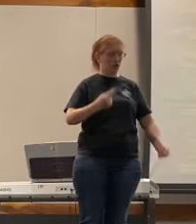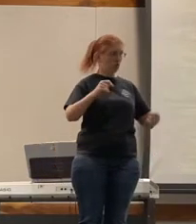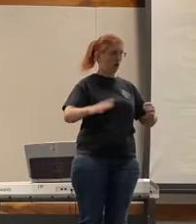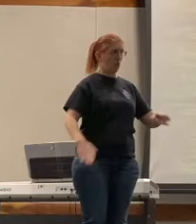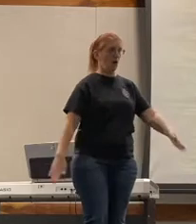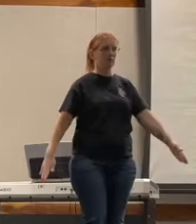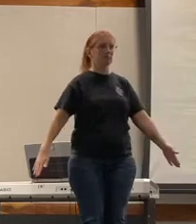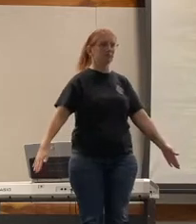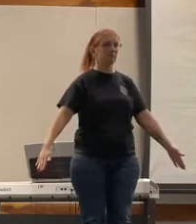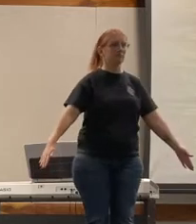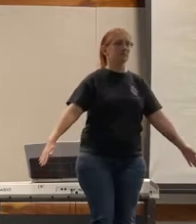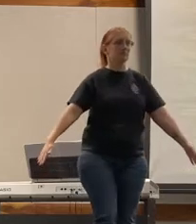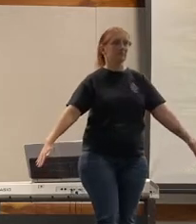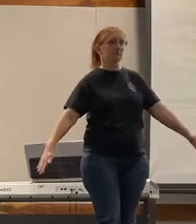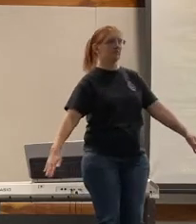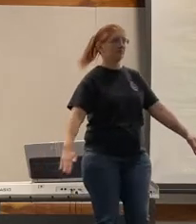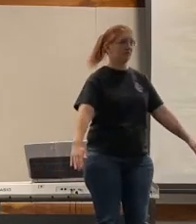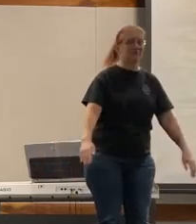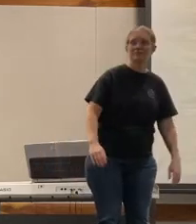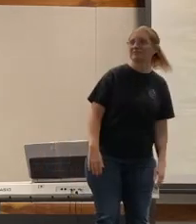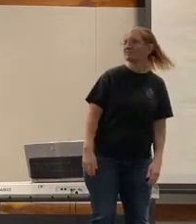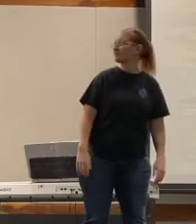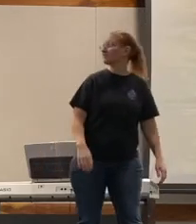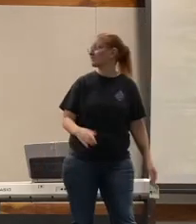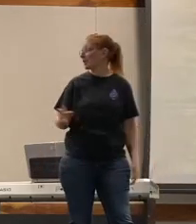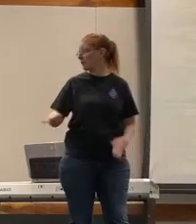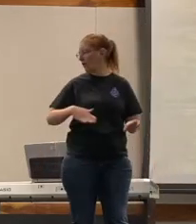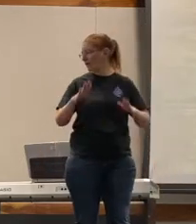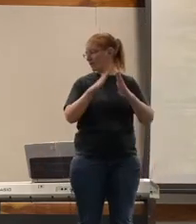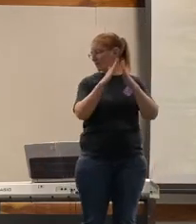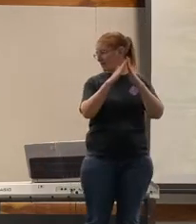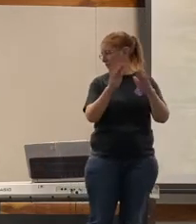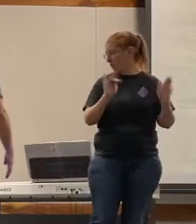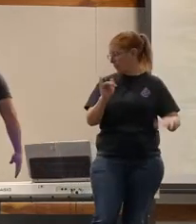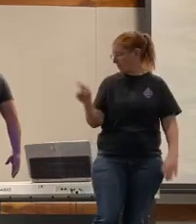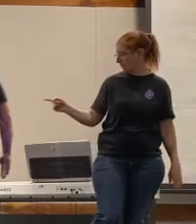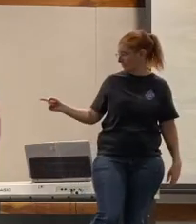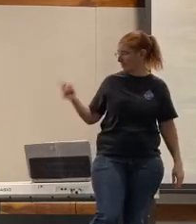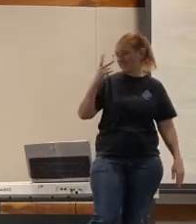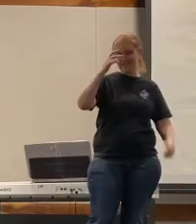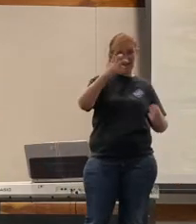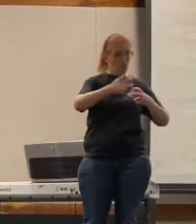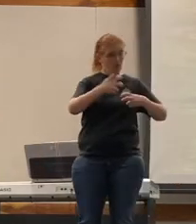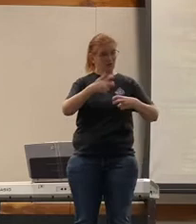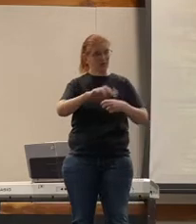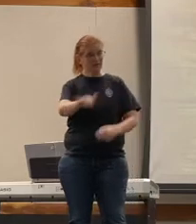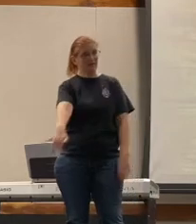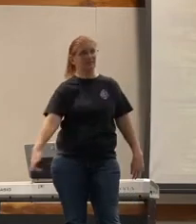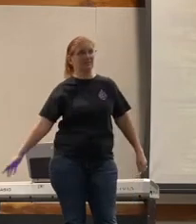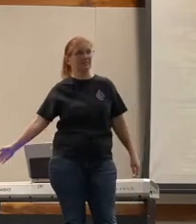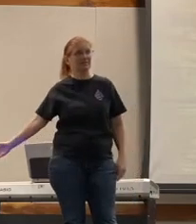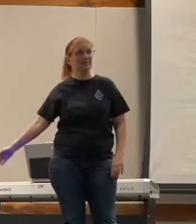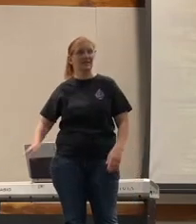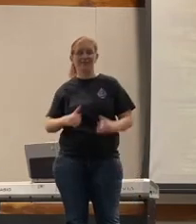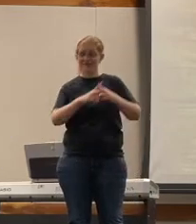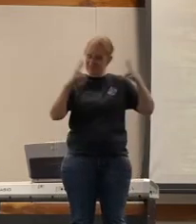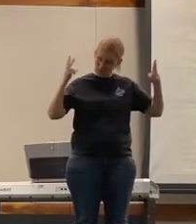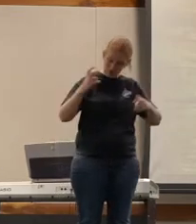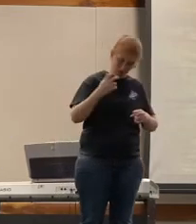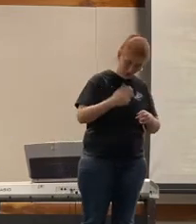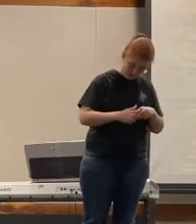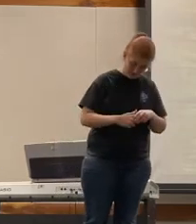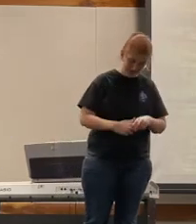Try that. Go walk down. David, next, when you walk downtown, watch you walk like this. Find out how hard it is. It is very hard. It's